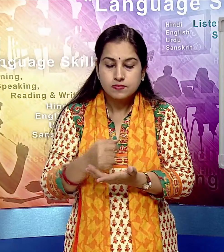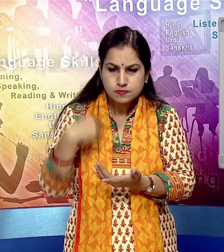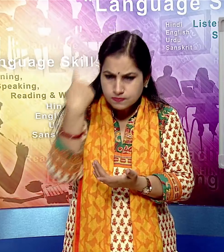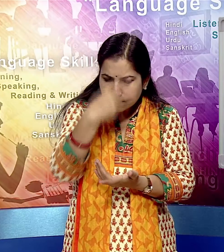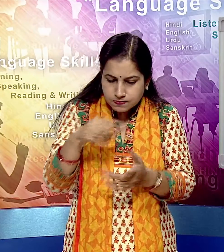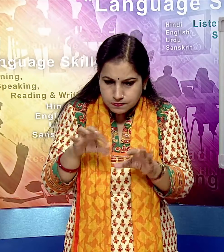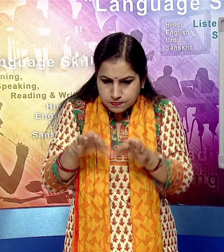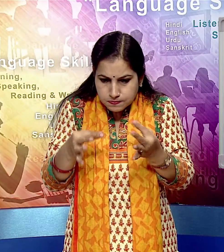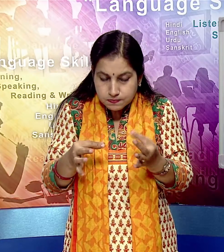crispness,